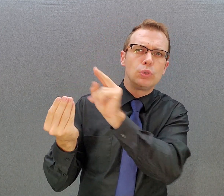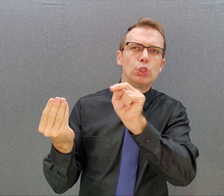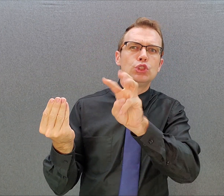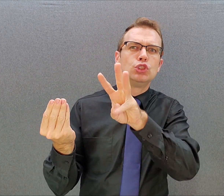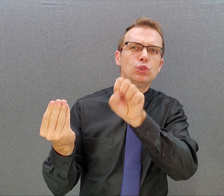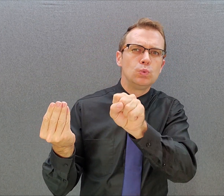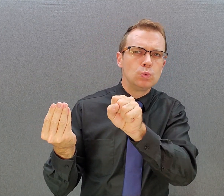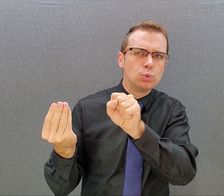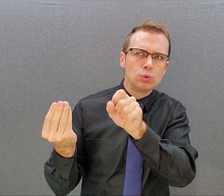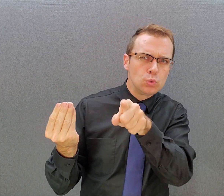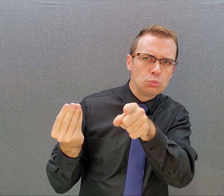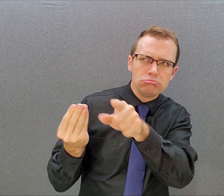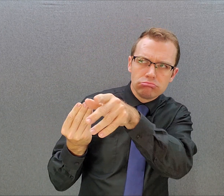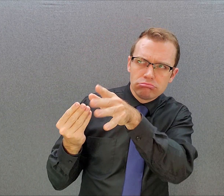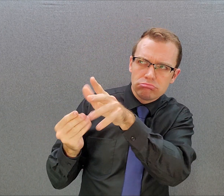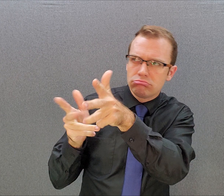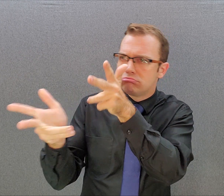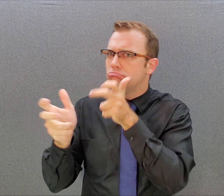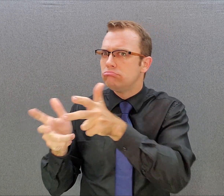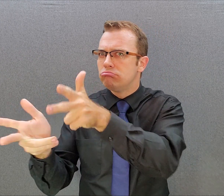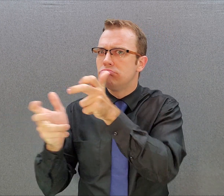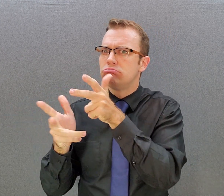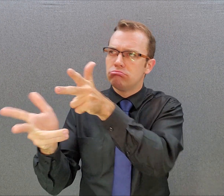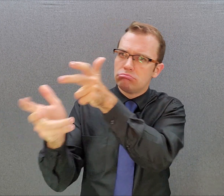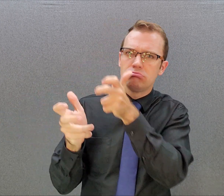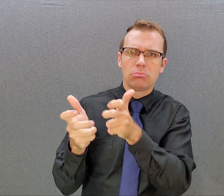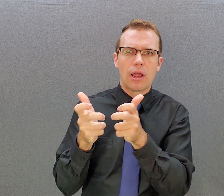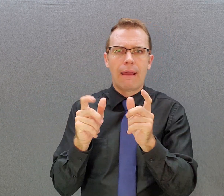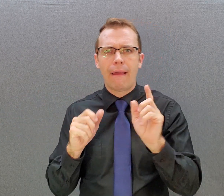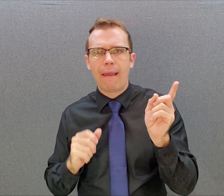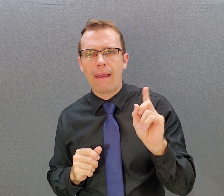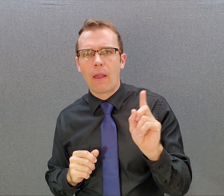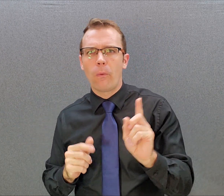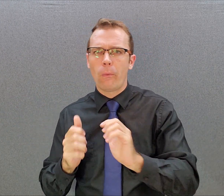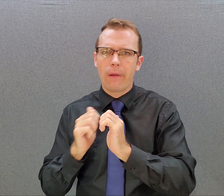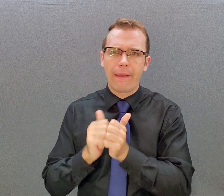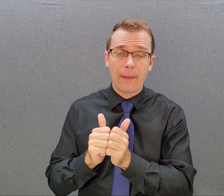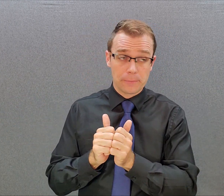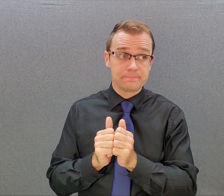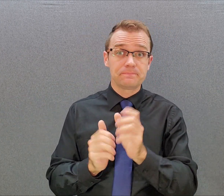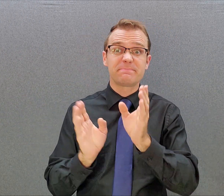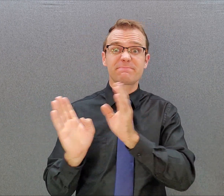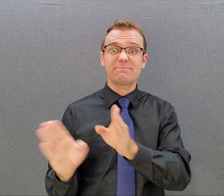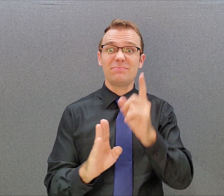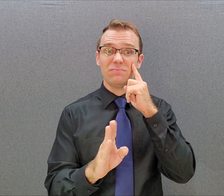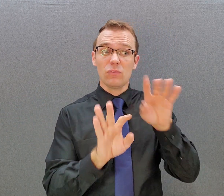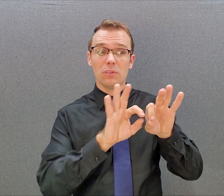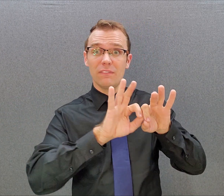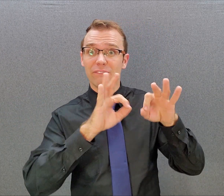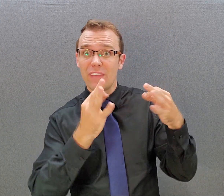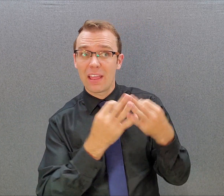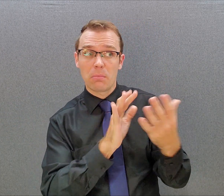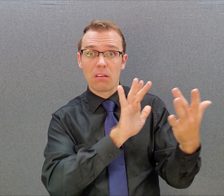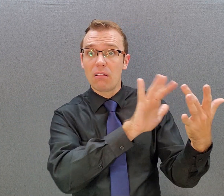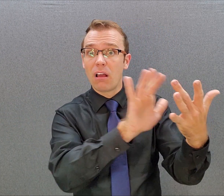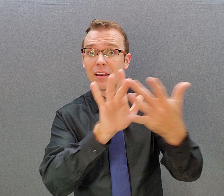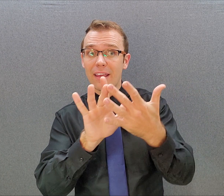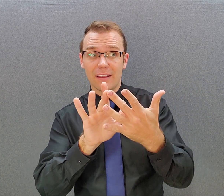continuous news that will be accessible to you. Be sure to plan carefully for contacting family members who have